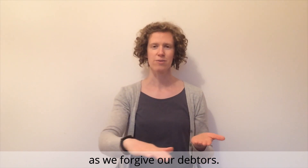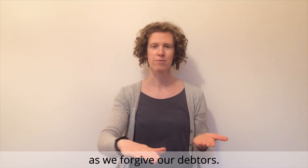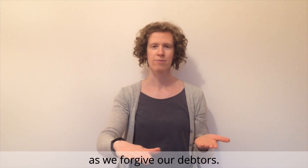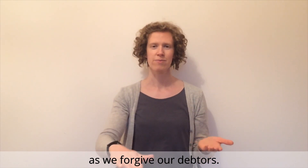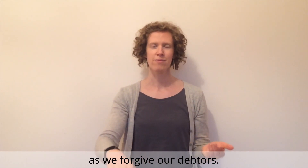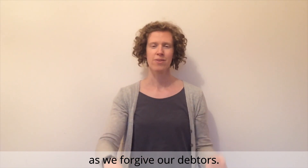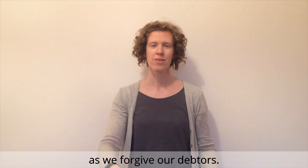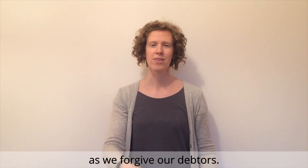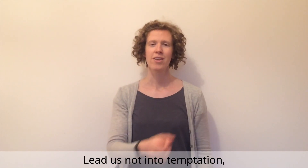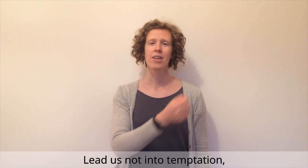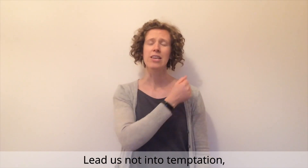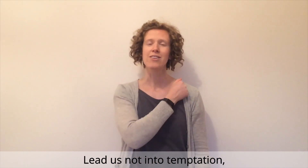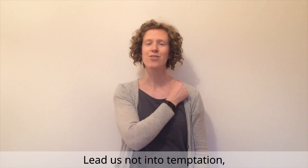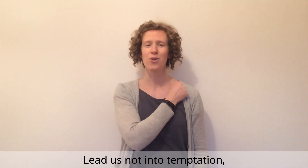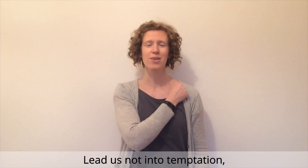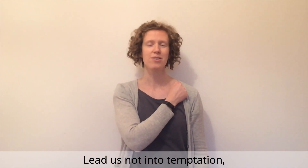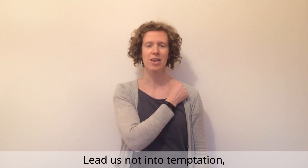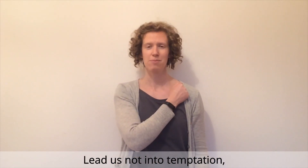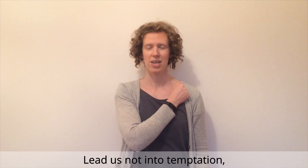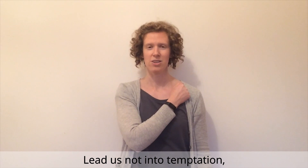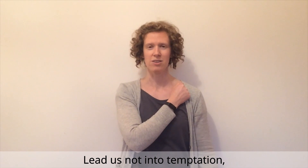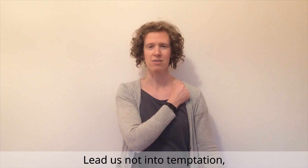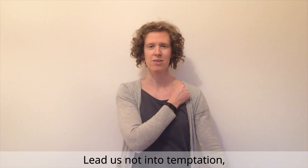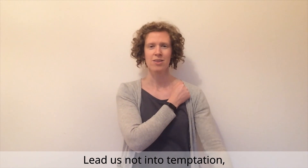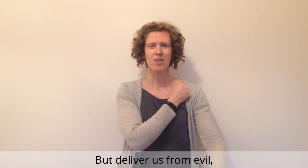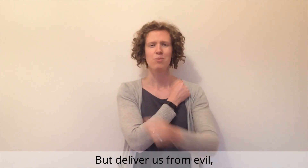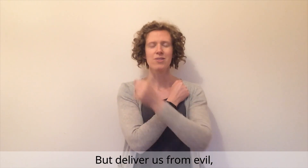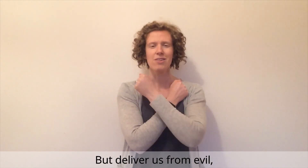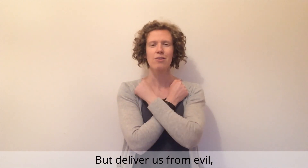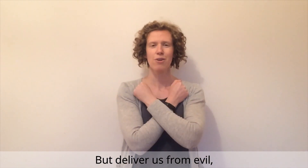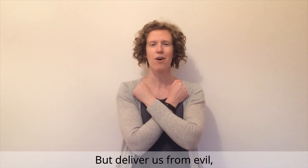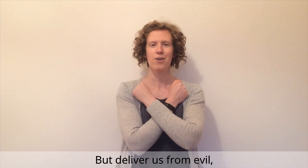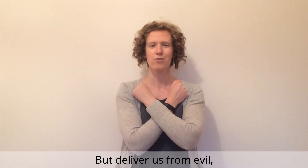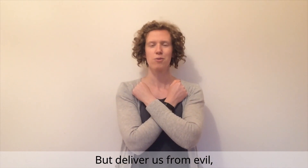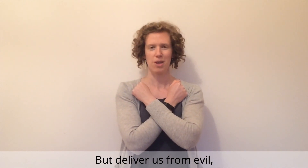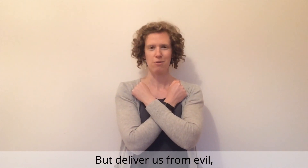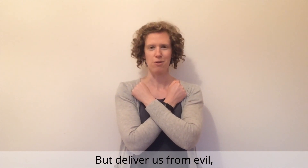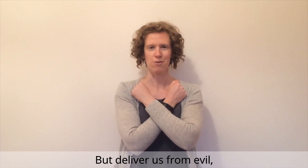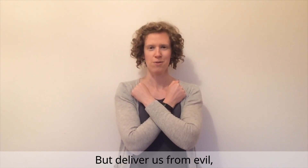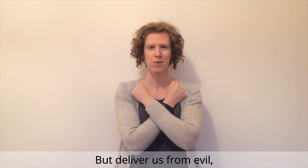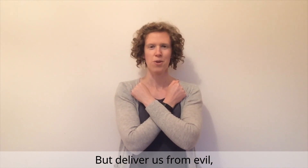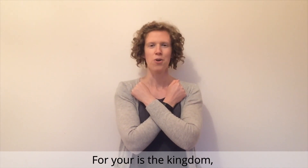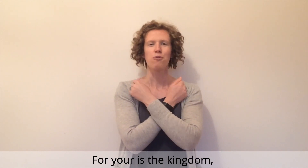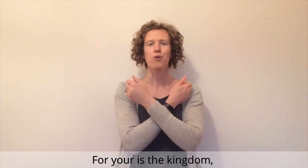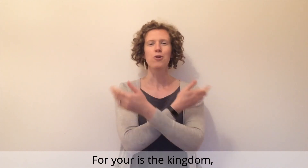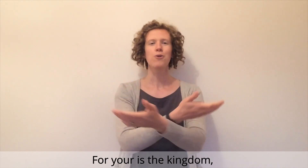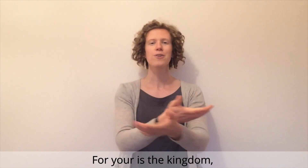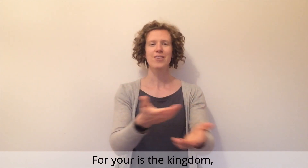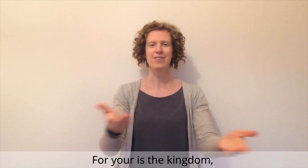lead us not into temptation but deliver us from evil for yours is